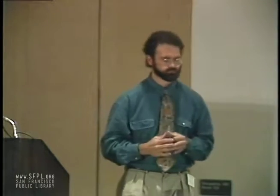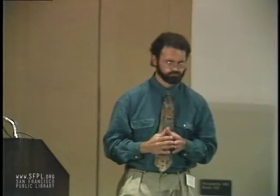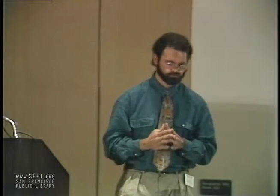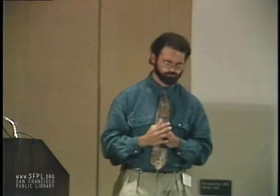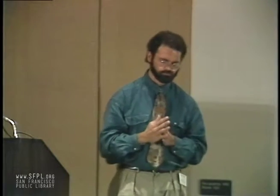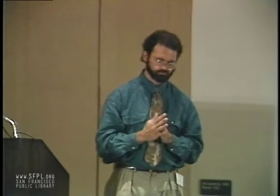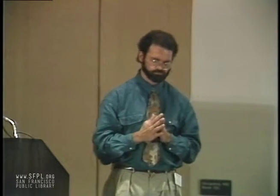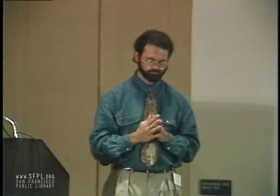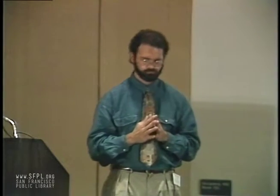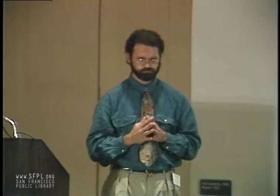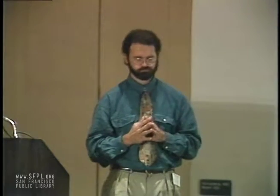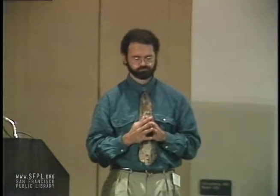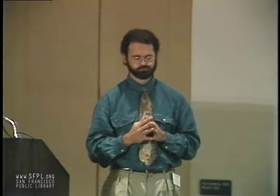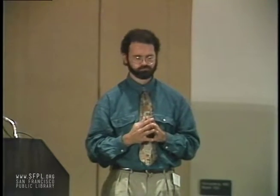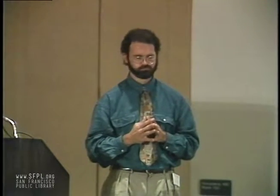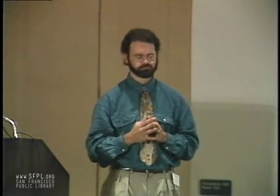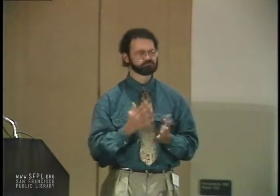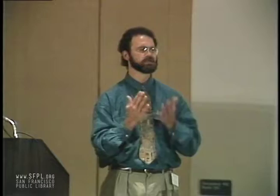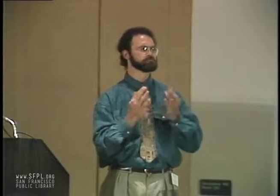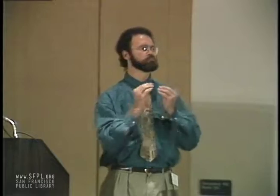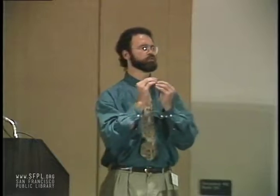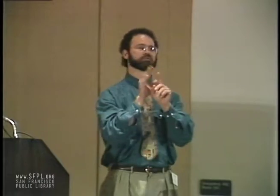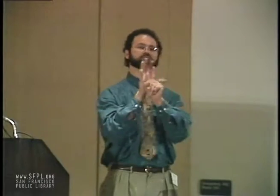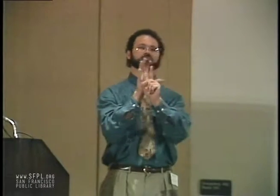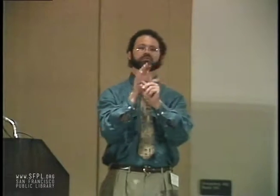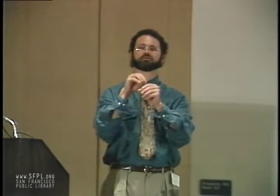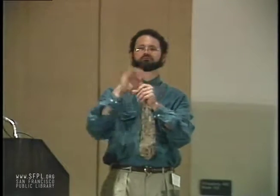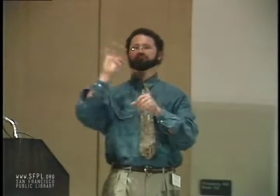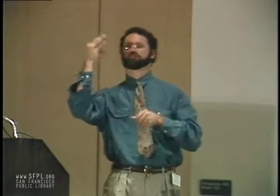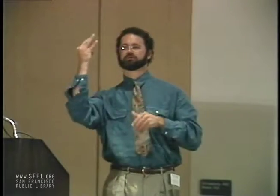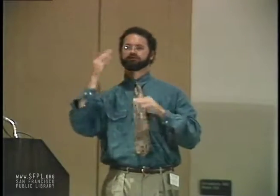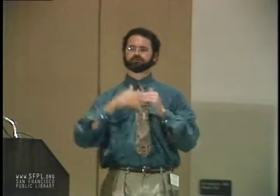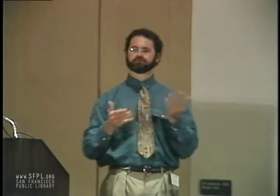experiences? I have a story for you.